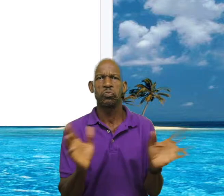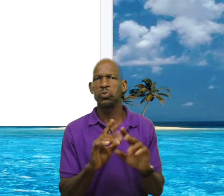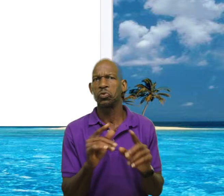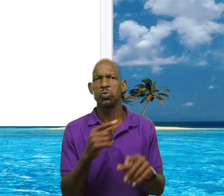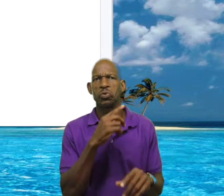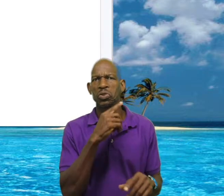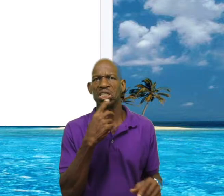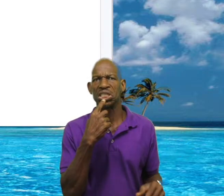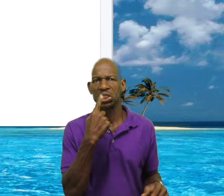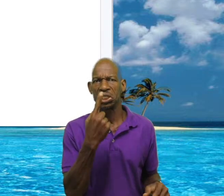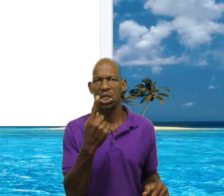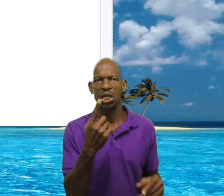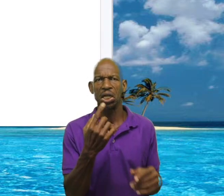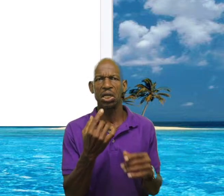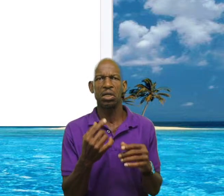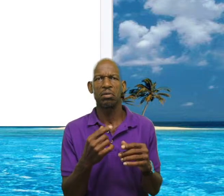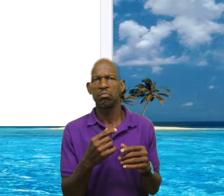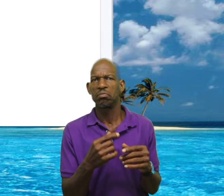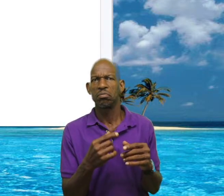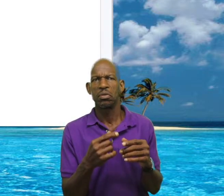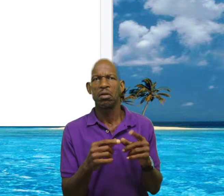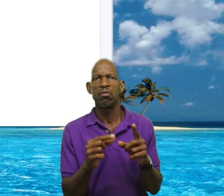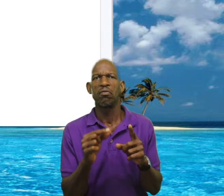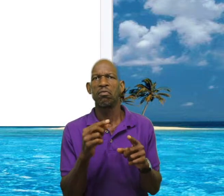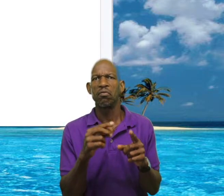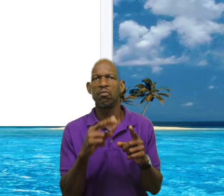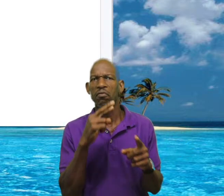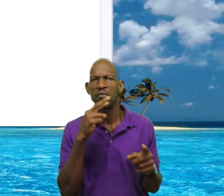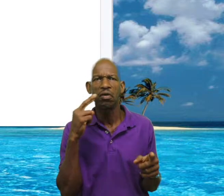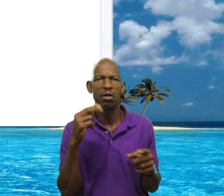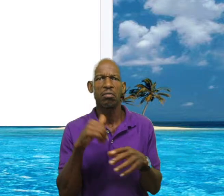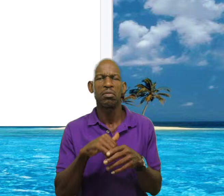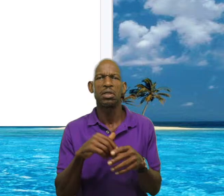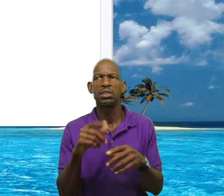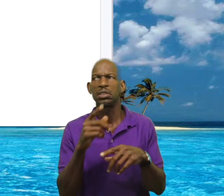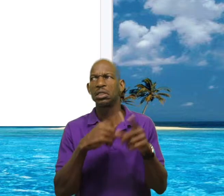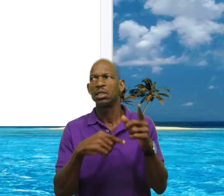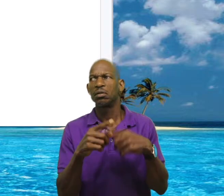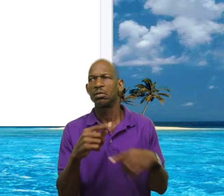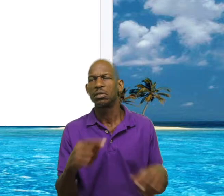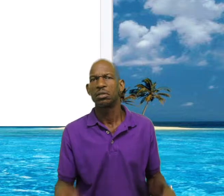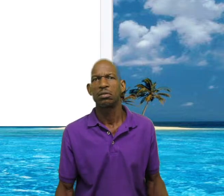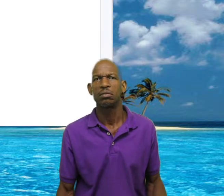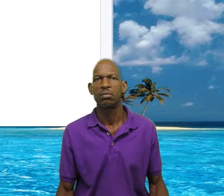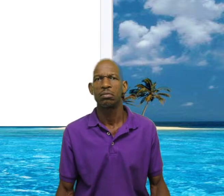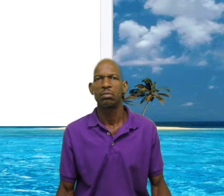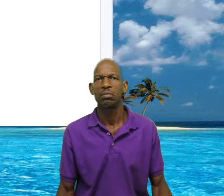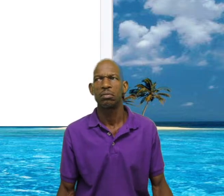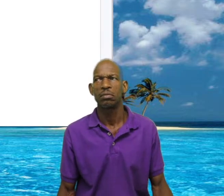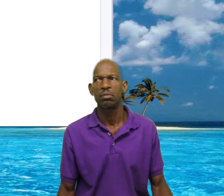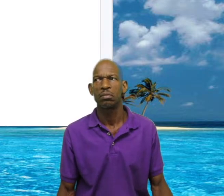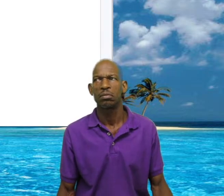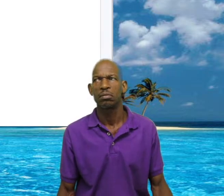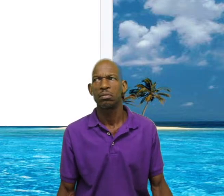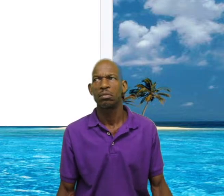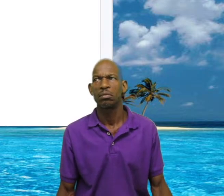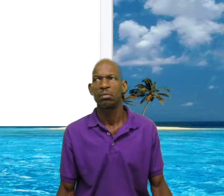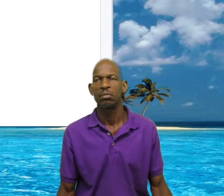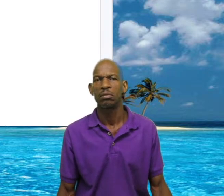verbs in sign language. So I would not find any. Telling verbs are